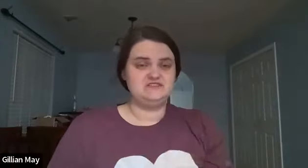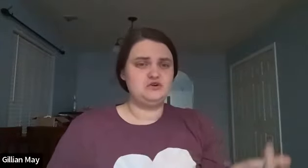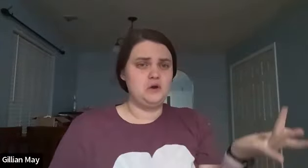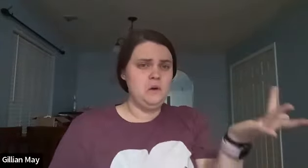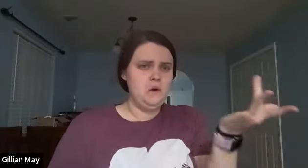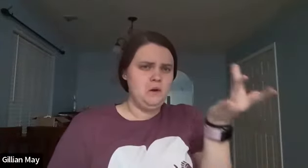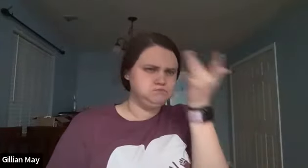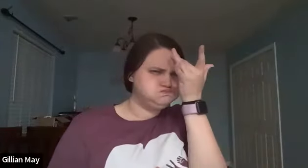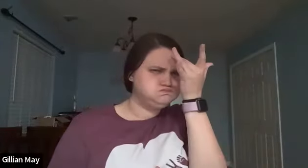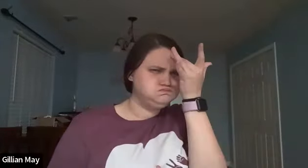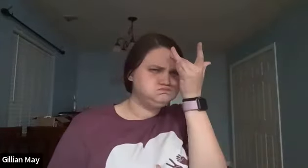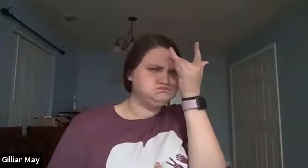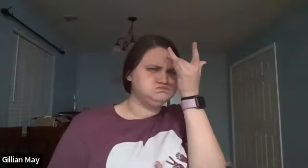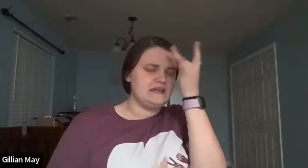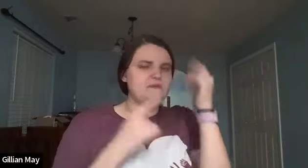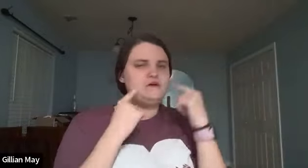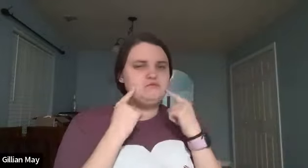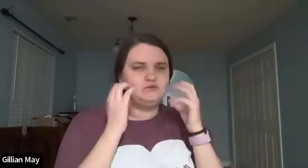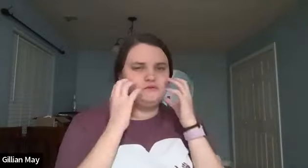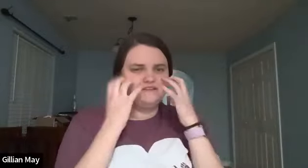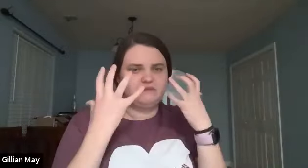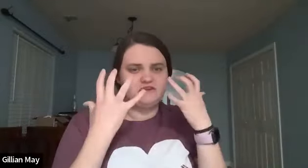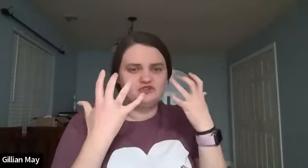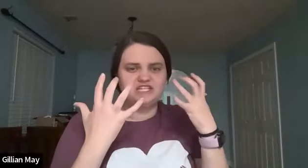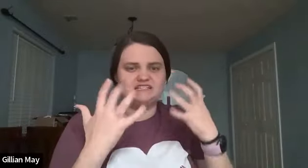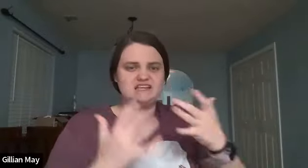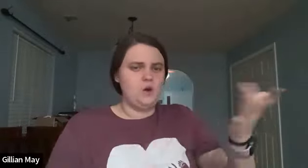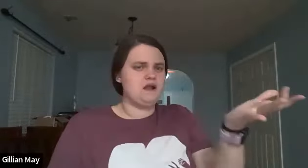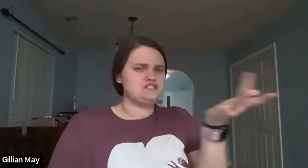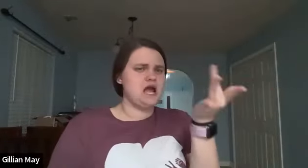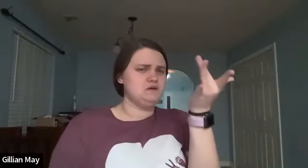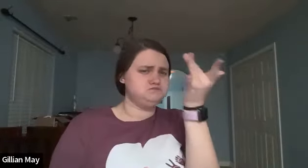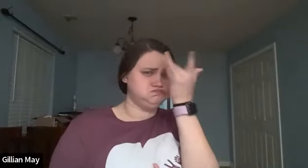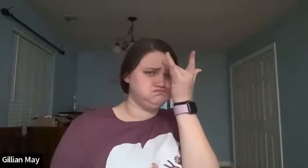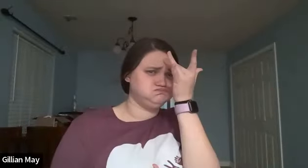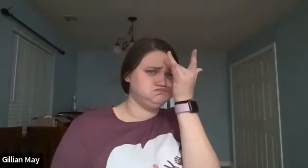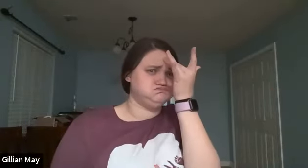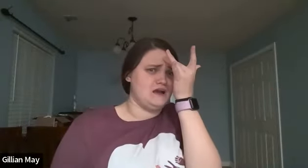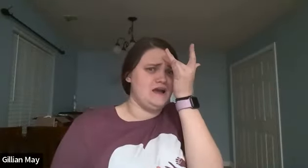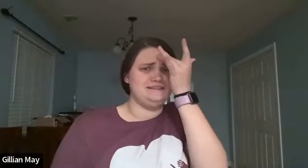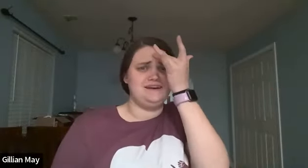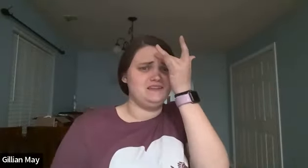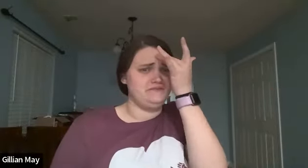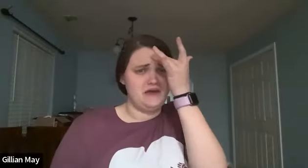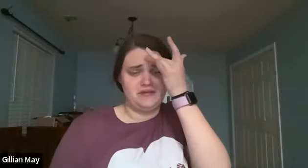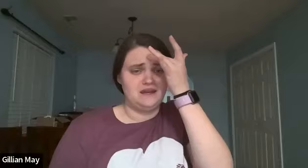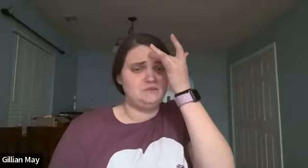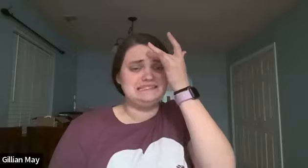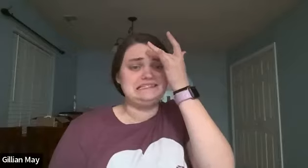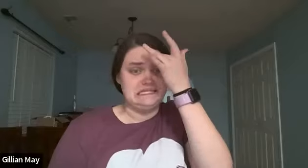they'll go. Like, I mean, they'll pull that, they puff out their cheeks like, oh my gosh, I did not leave that bed. I was sick.